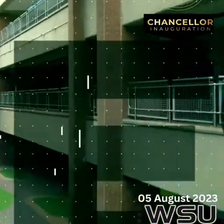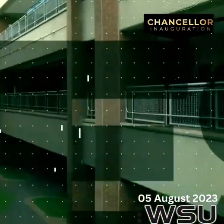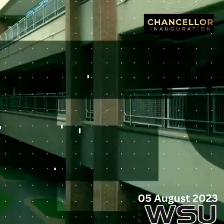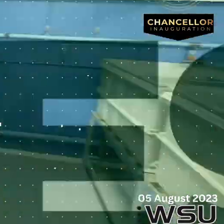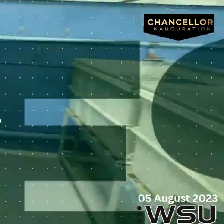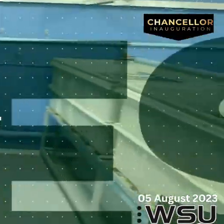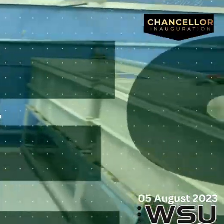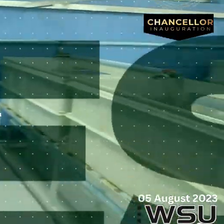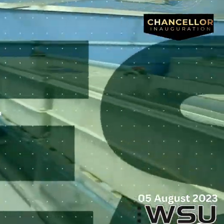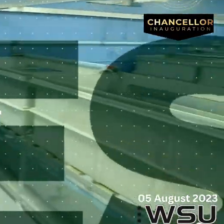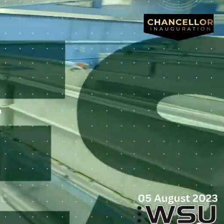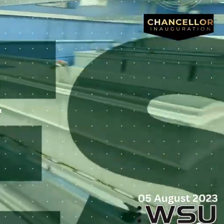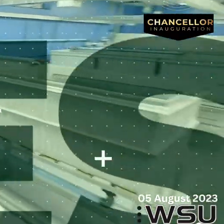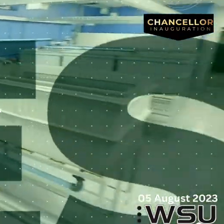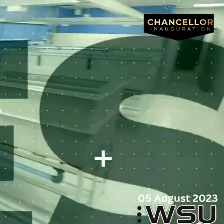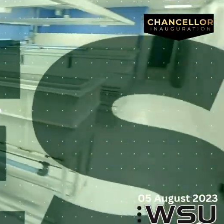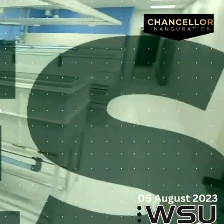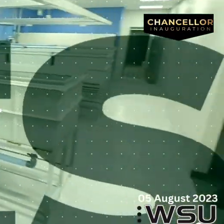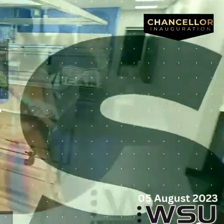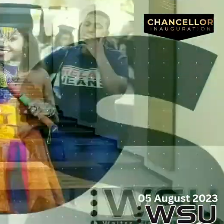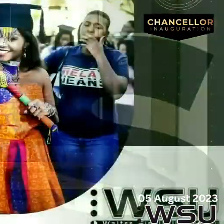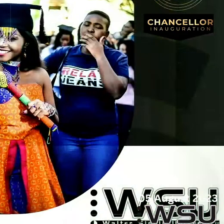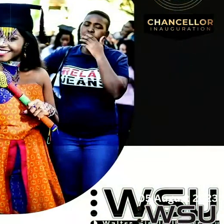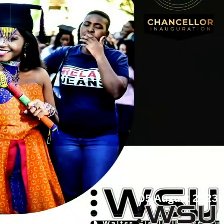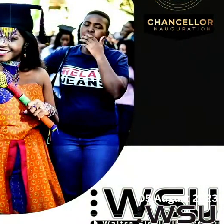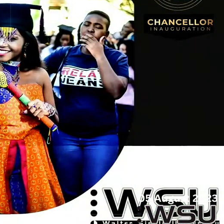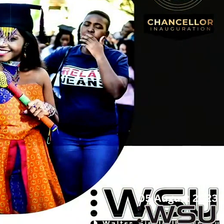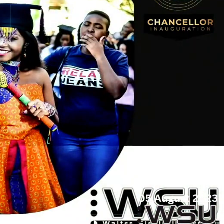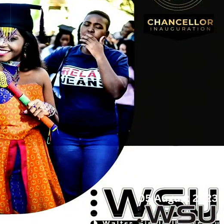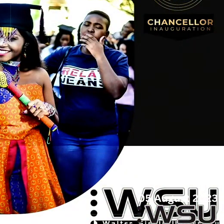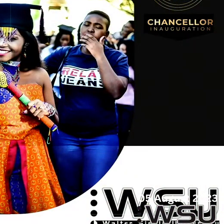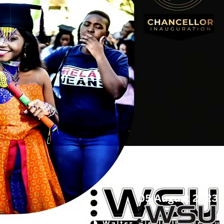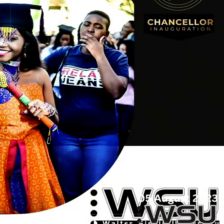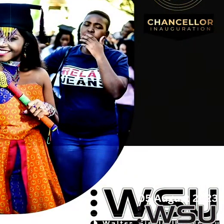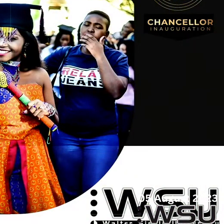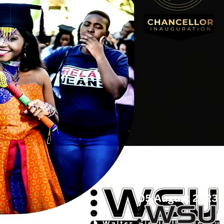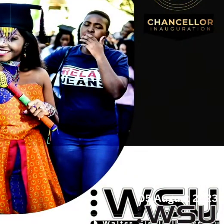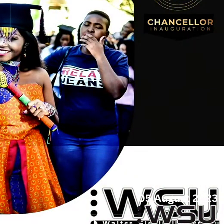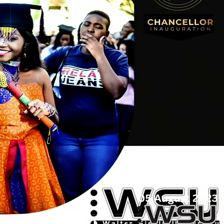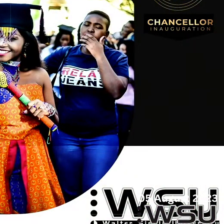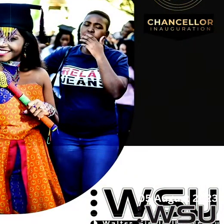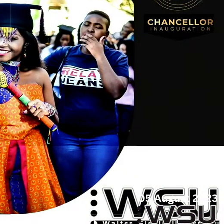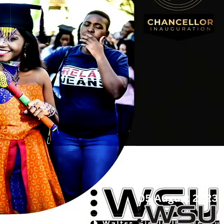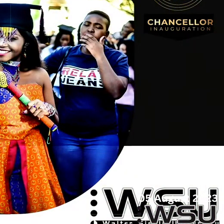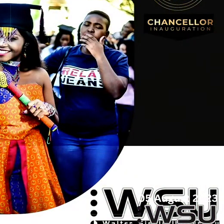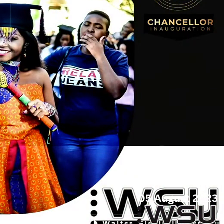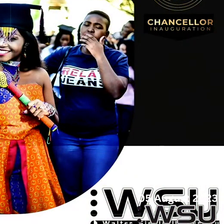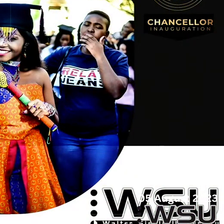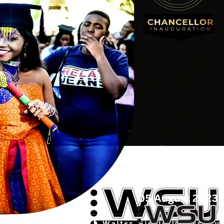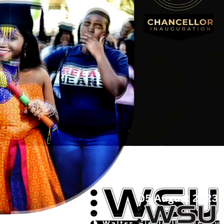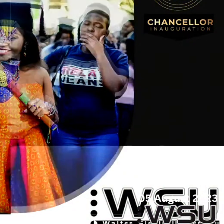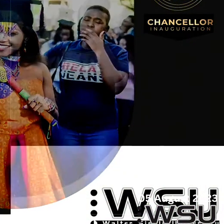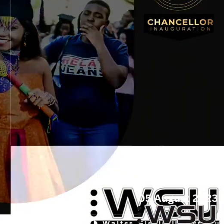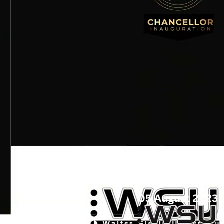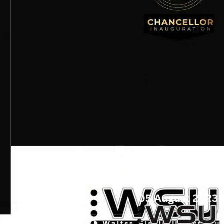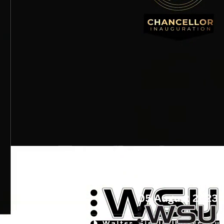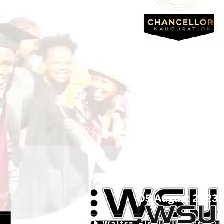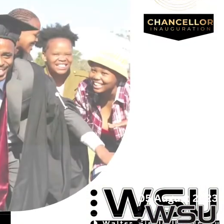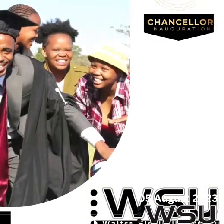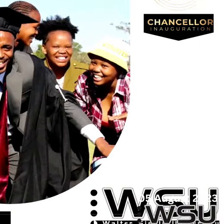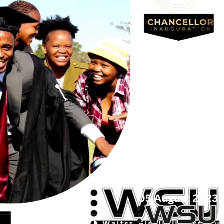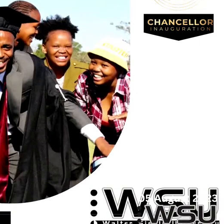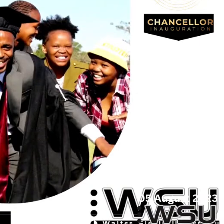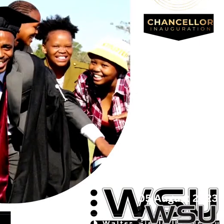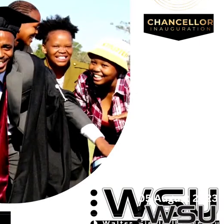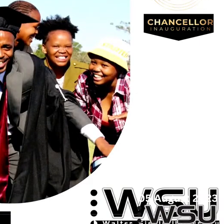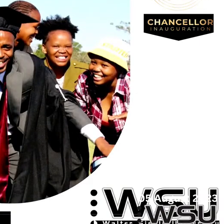core values. The vision is to be an impactful, technology-infused African university. Through